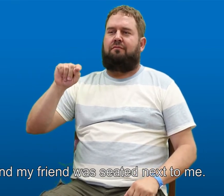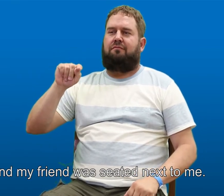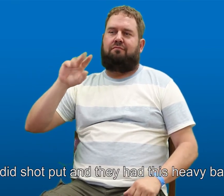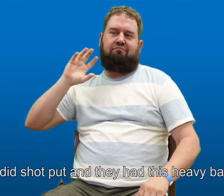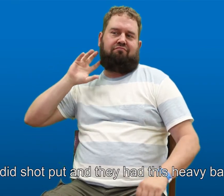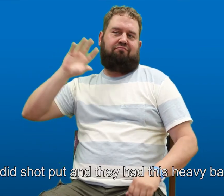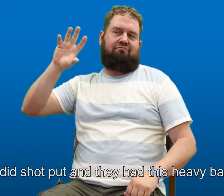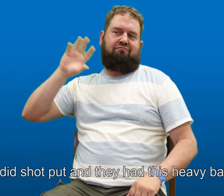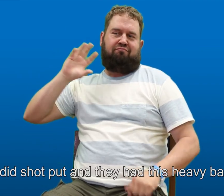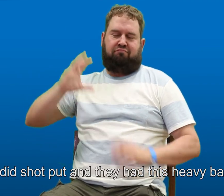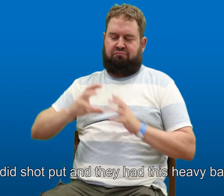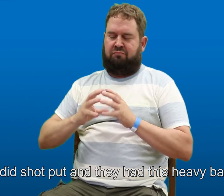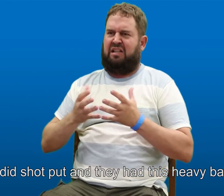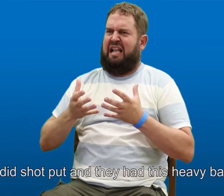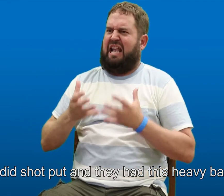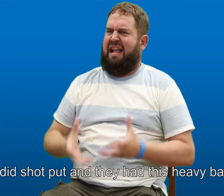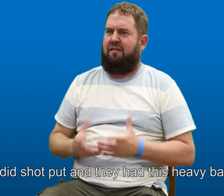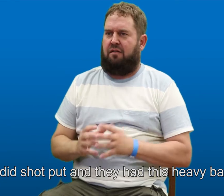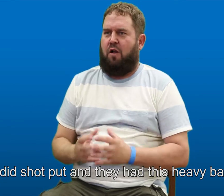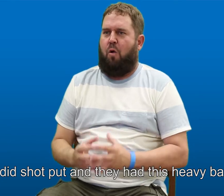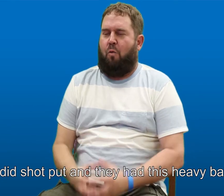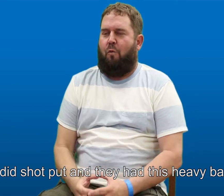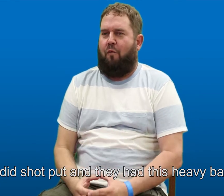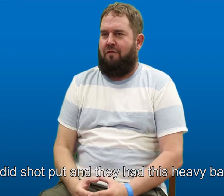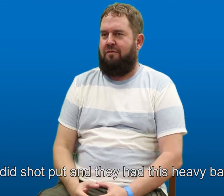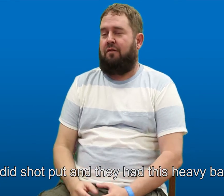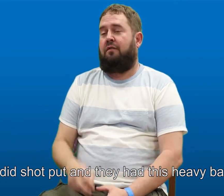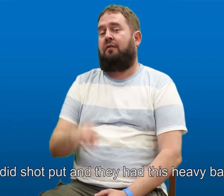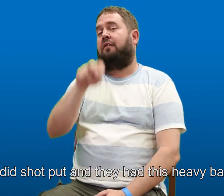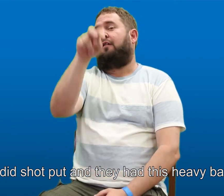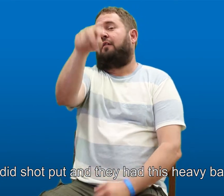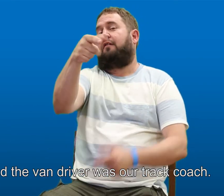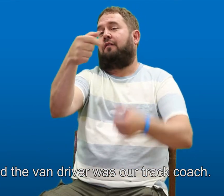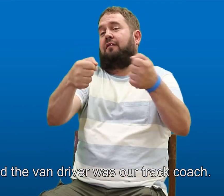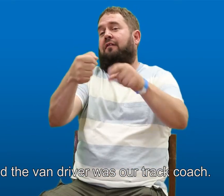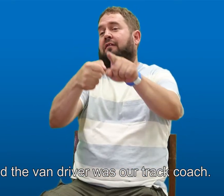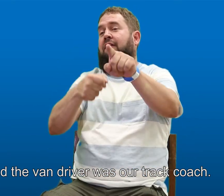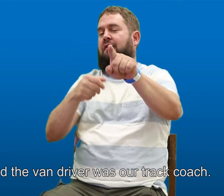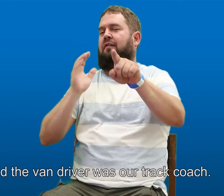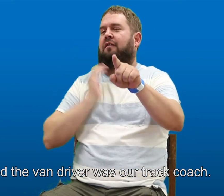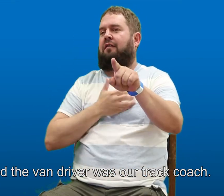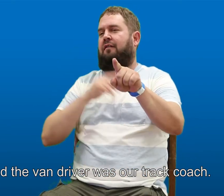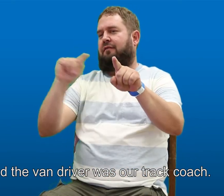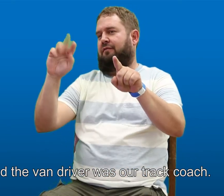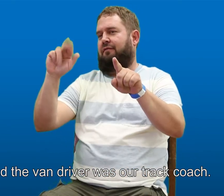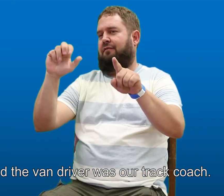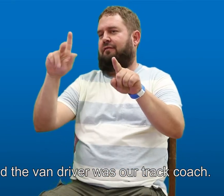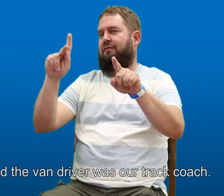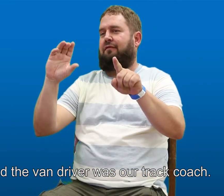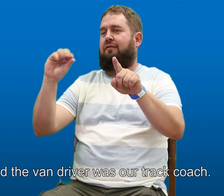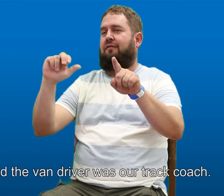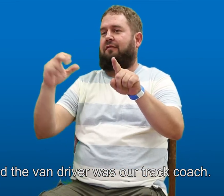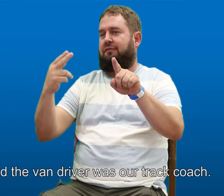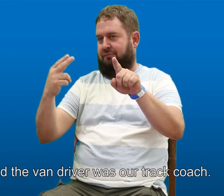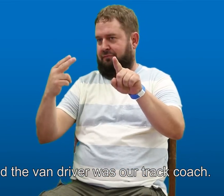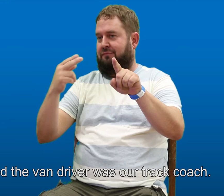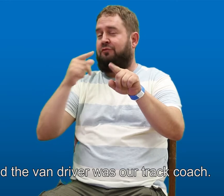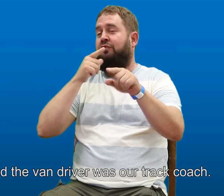and they did shot put, and they had this heavy ball, so the van driver was our track coach,